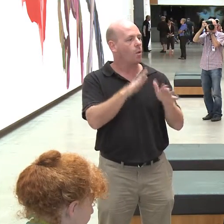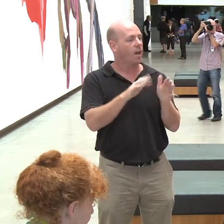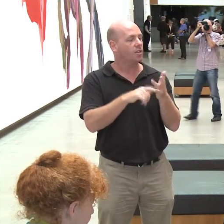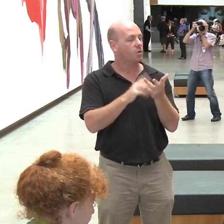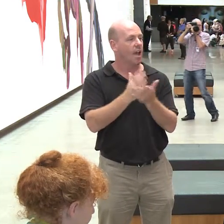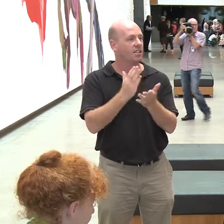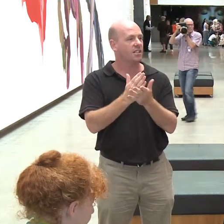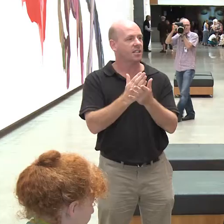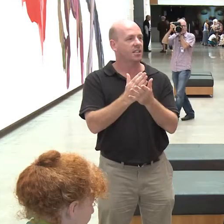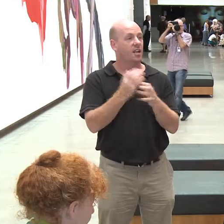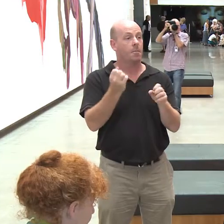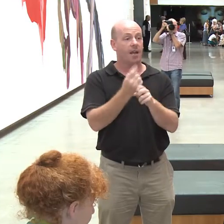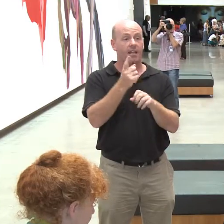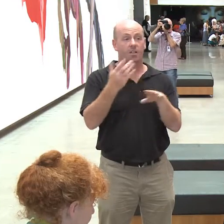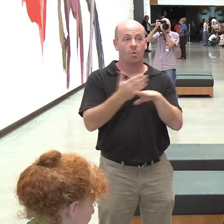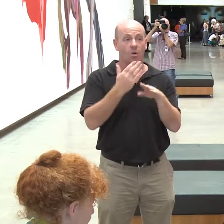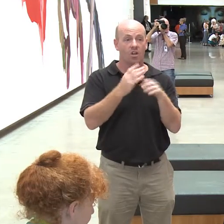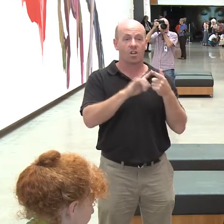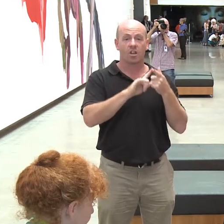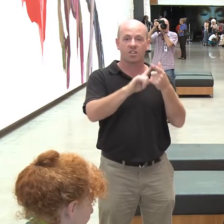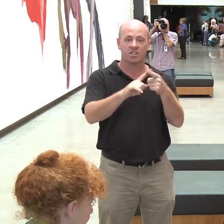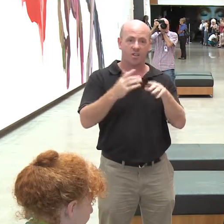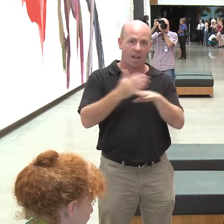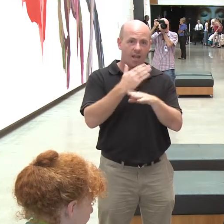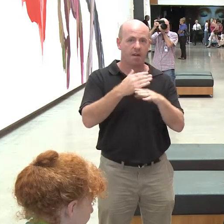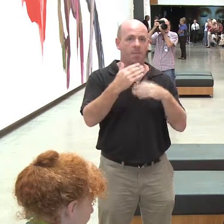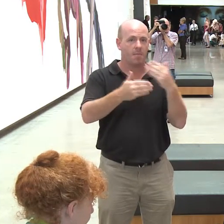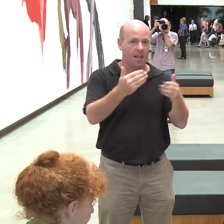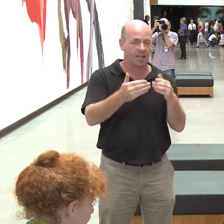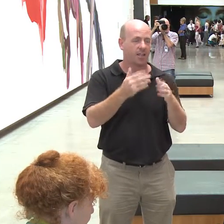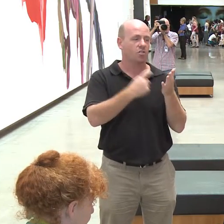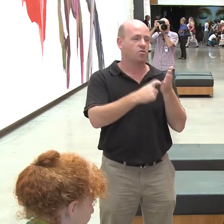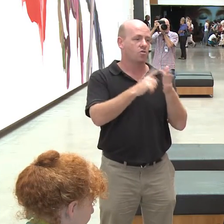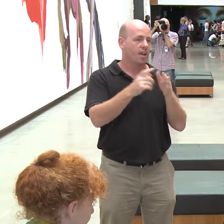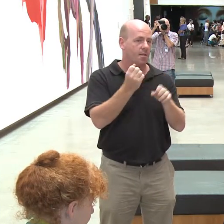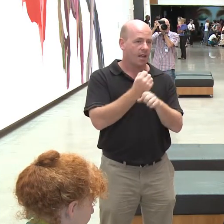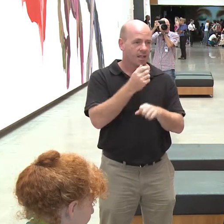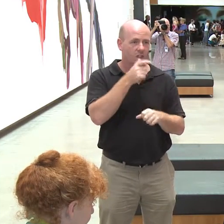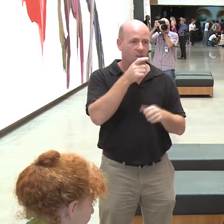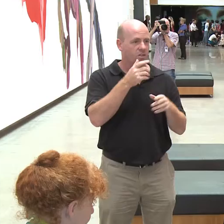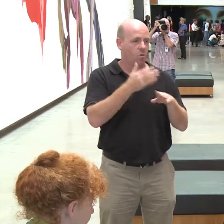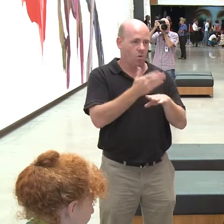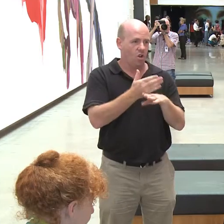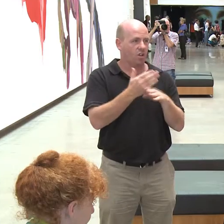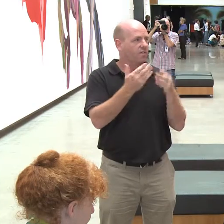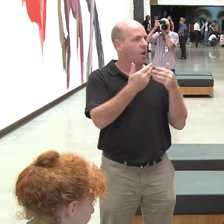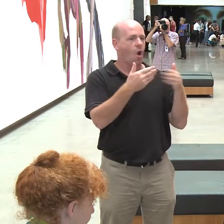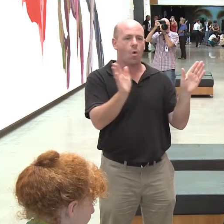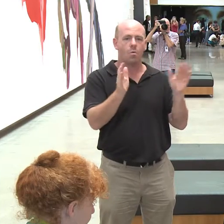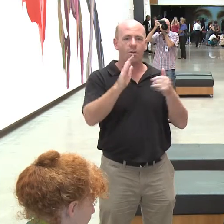actually making the work, the continual labour in making the work, remaking the work. It's a very